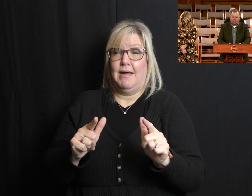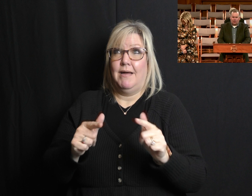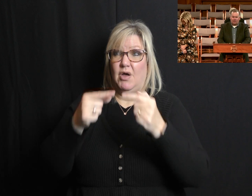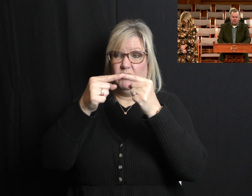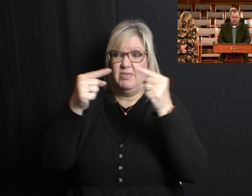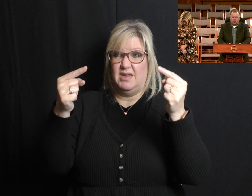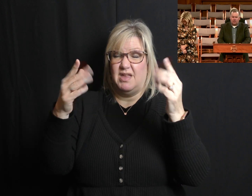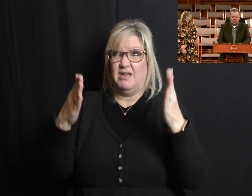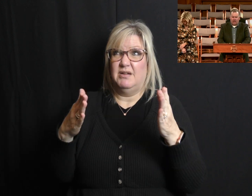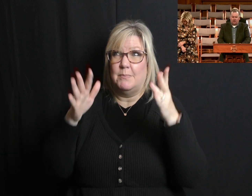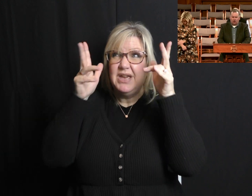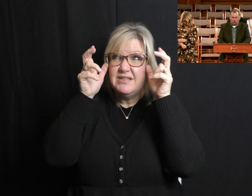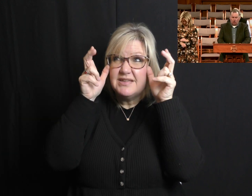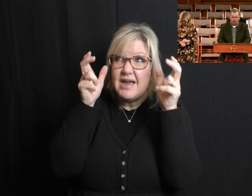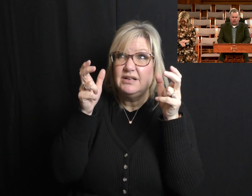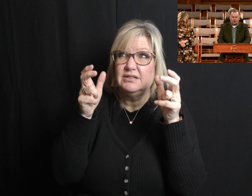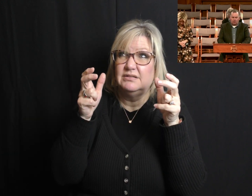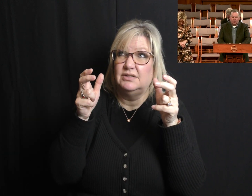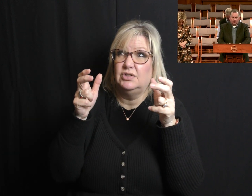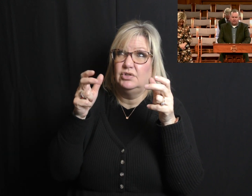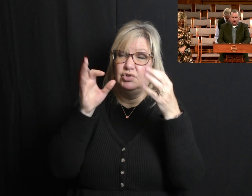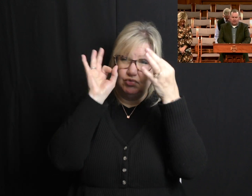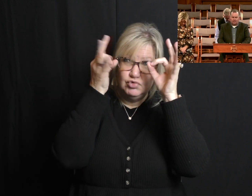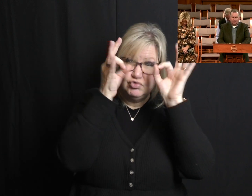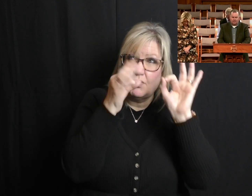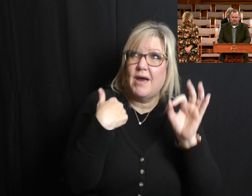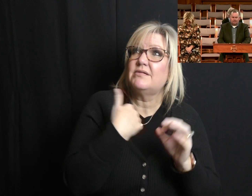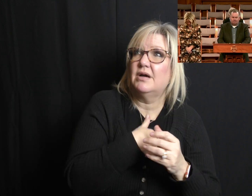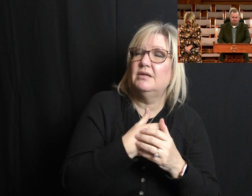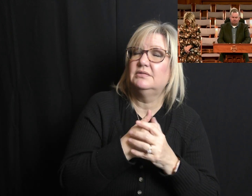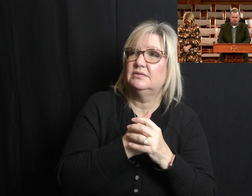distract us away from you and your work and your ministry.